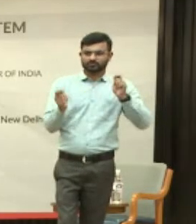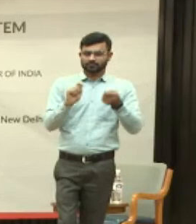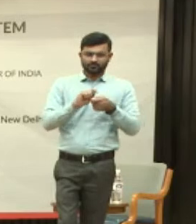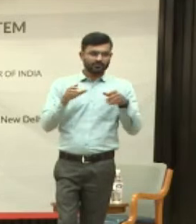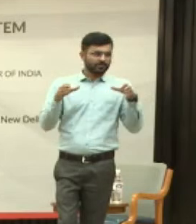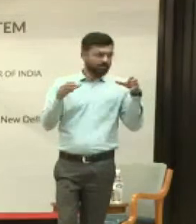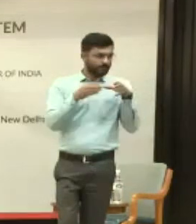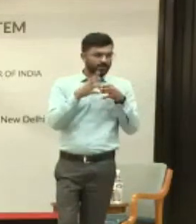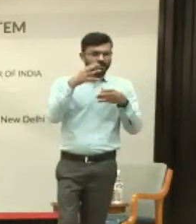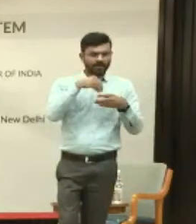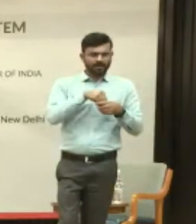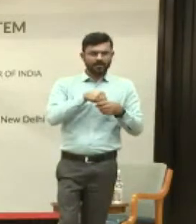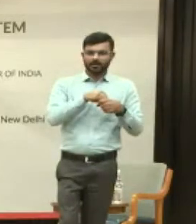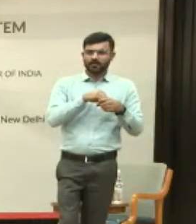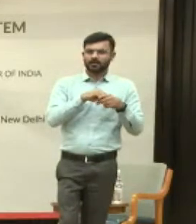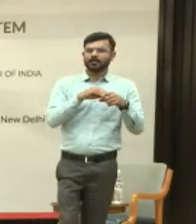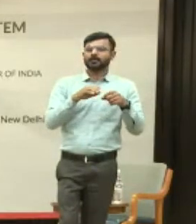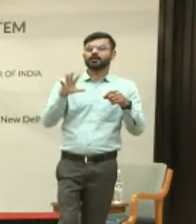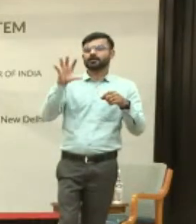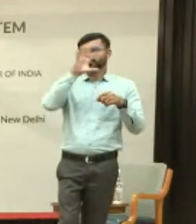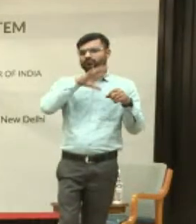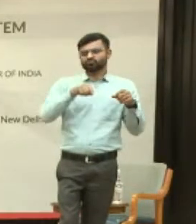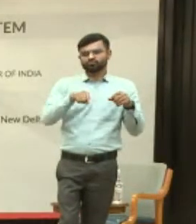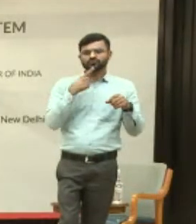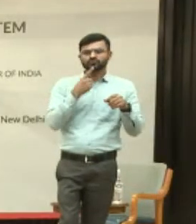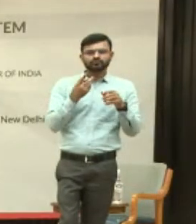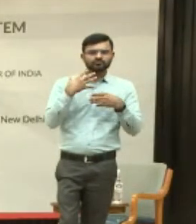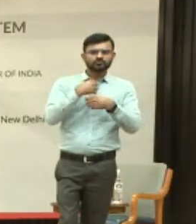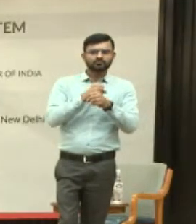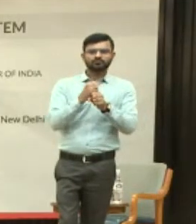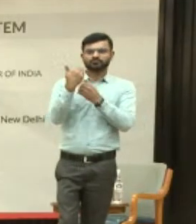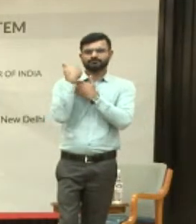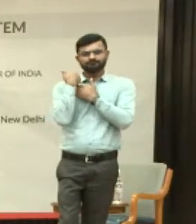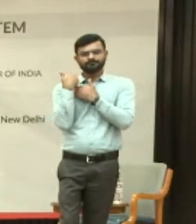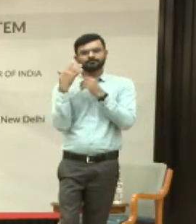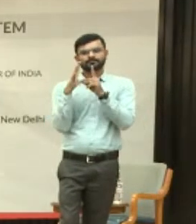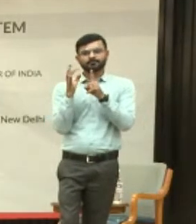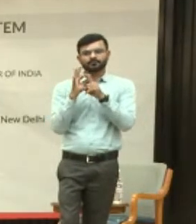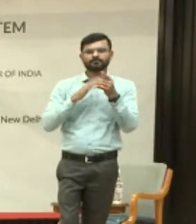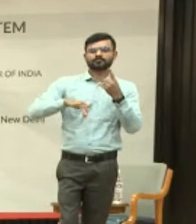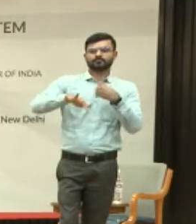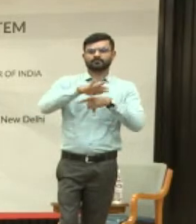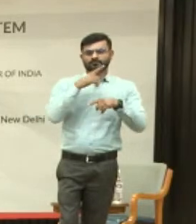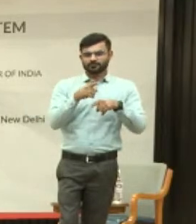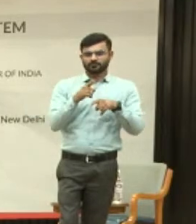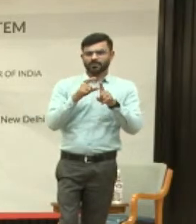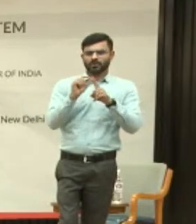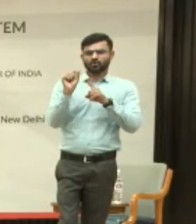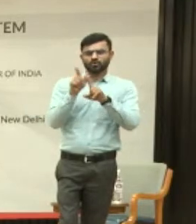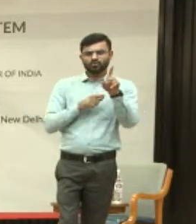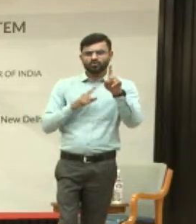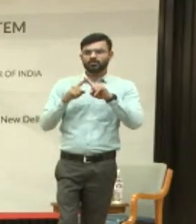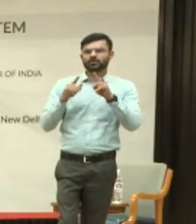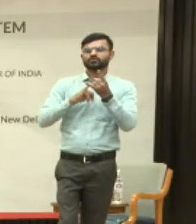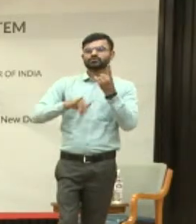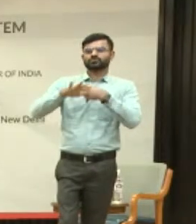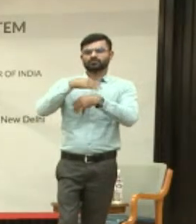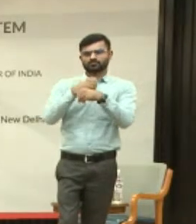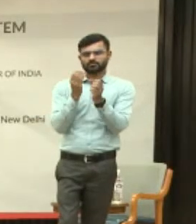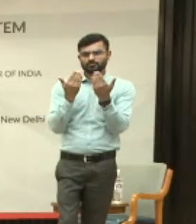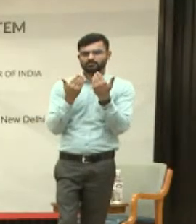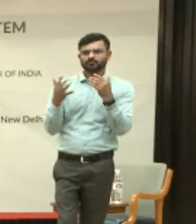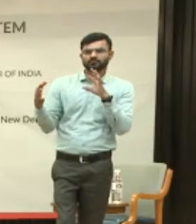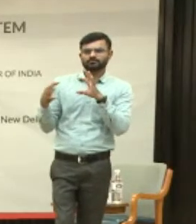decolonization, a decolonized country, which would be a Kartavya Pradhan civilization or the duty-prone society is possible. So